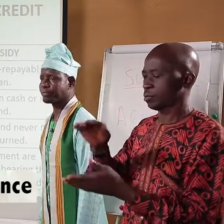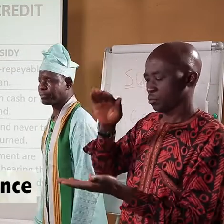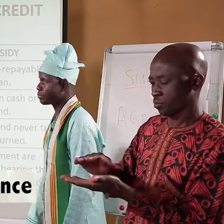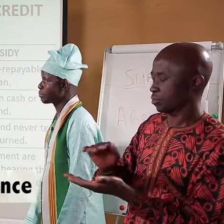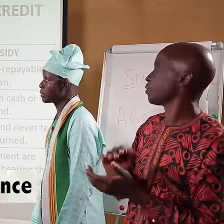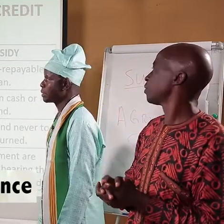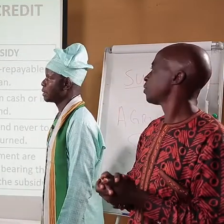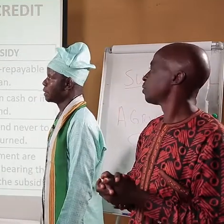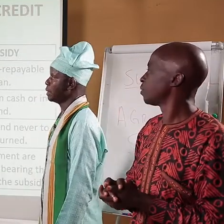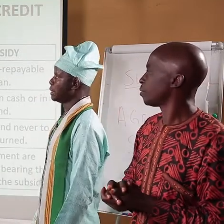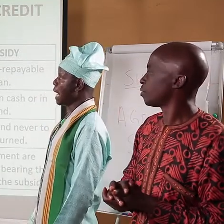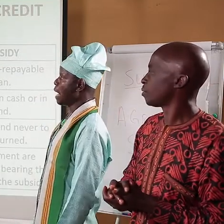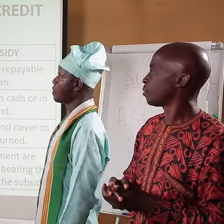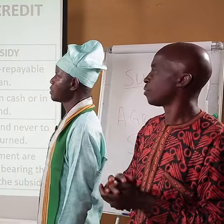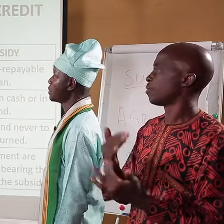subsidy.